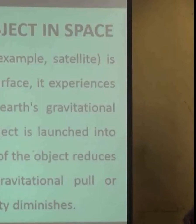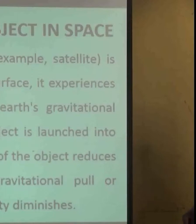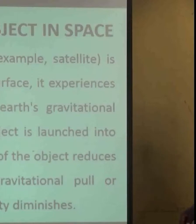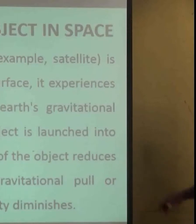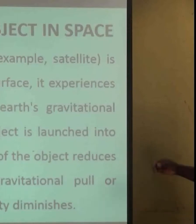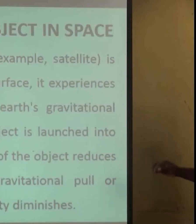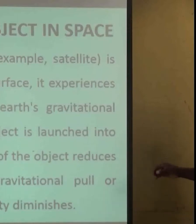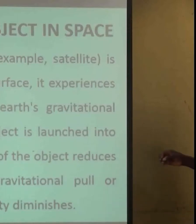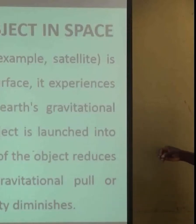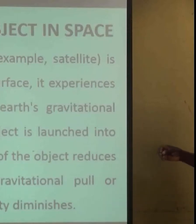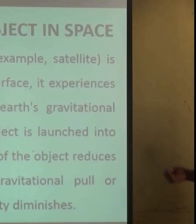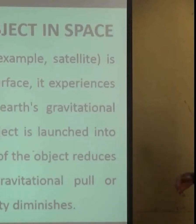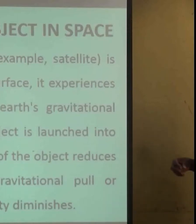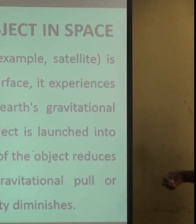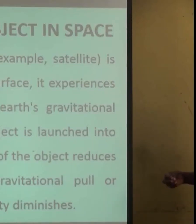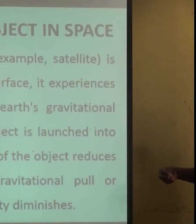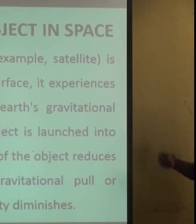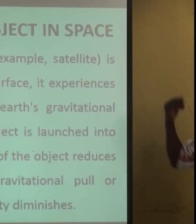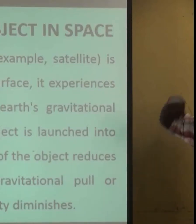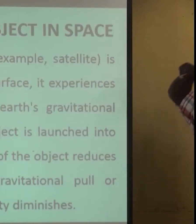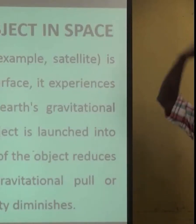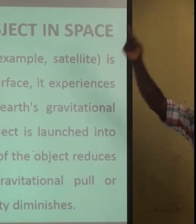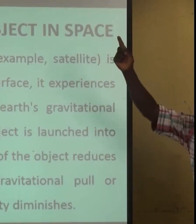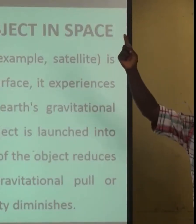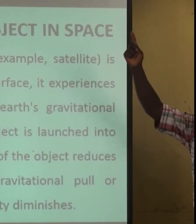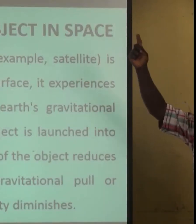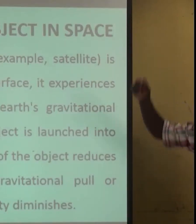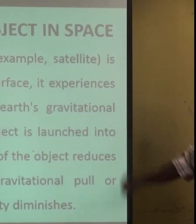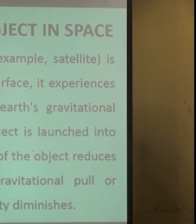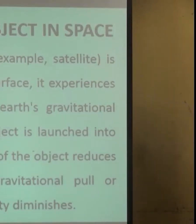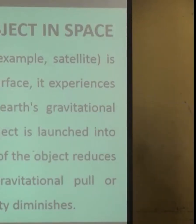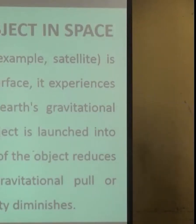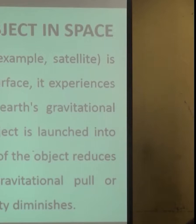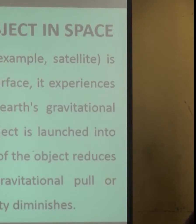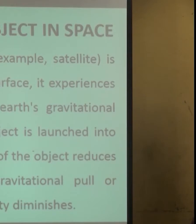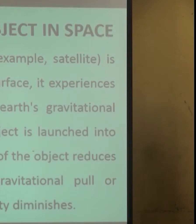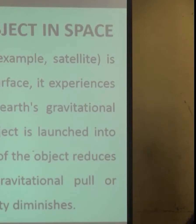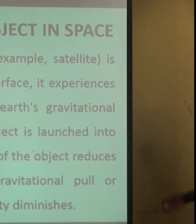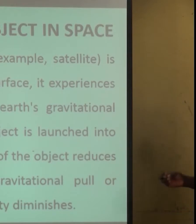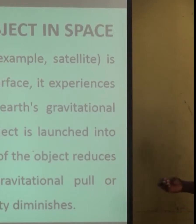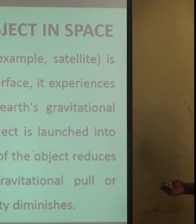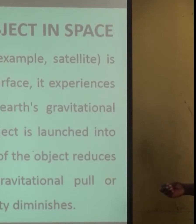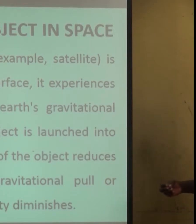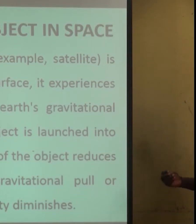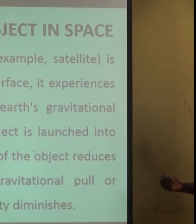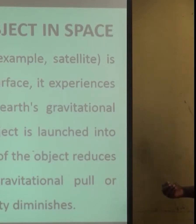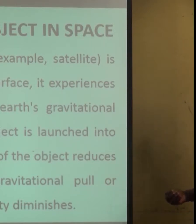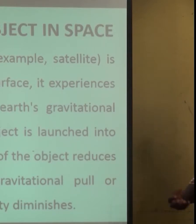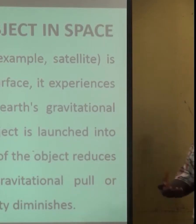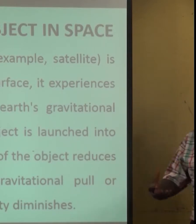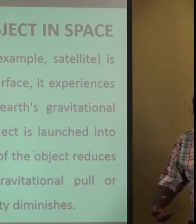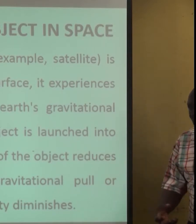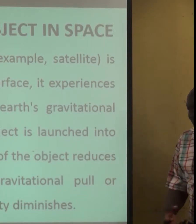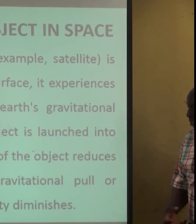However, if the object is launched into outer space, the weight of the